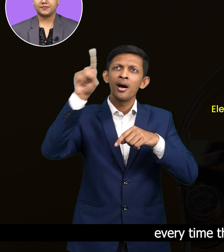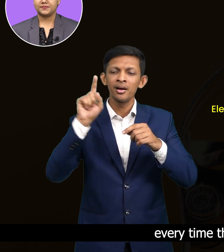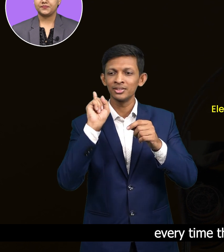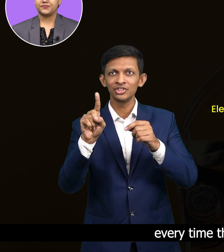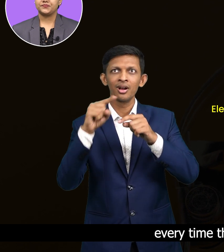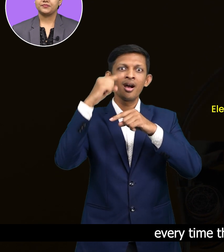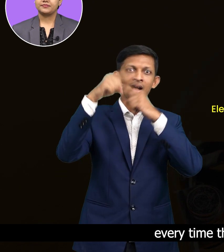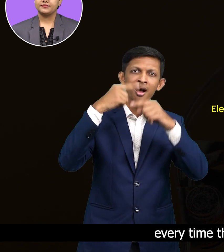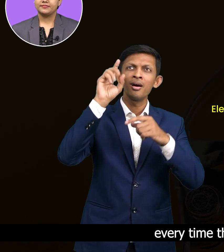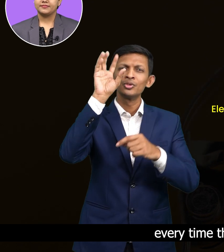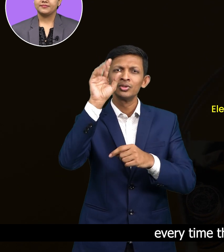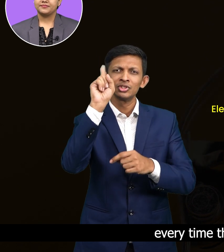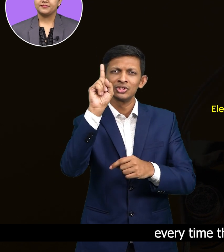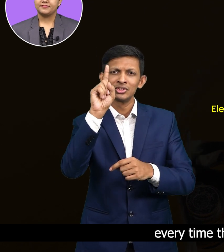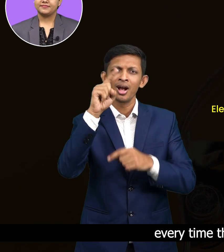completed.